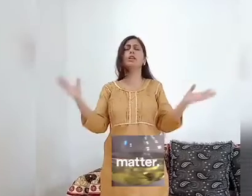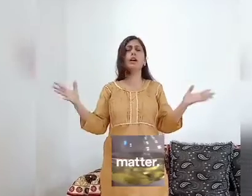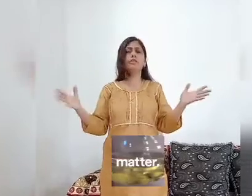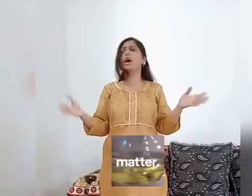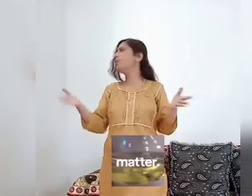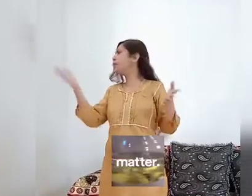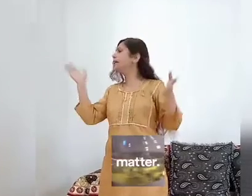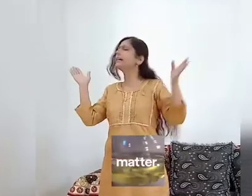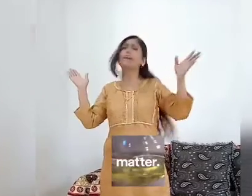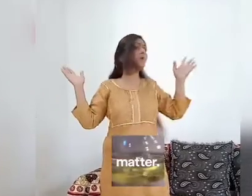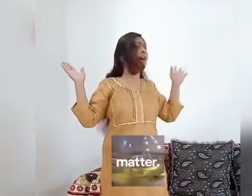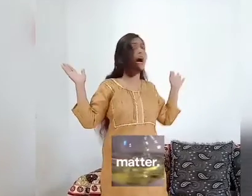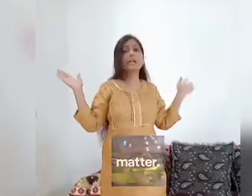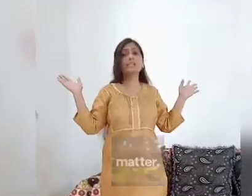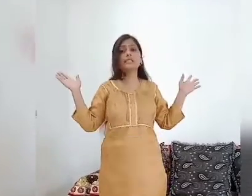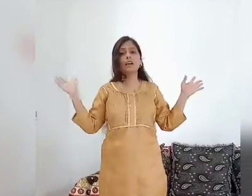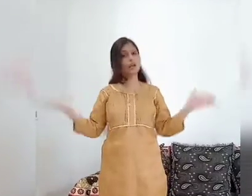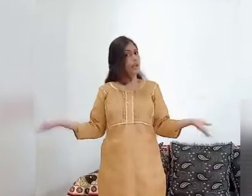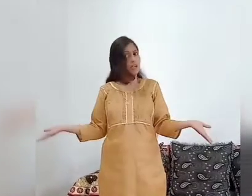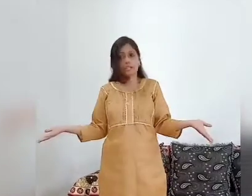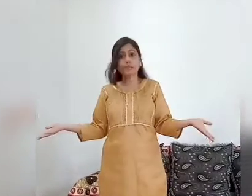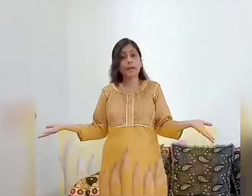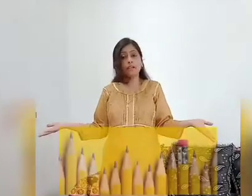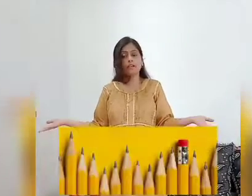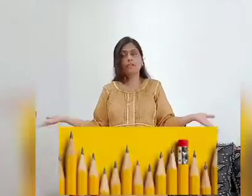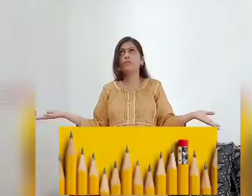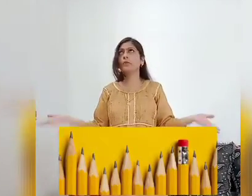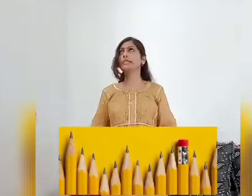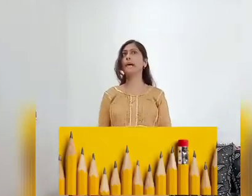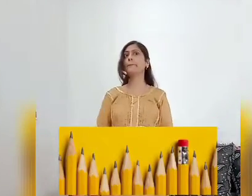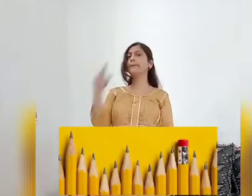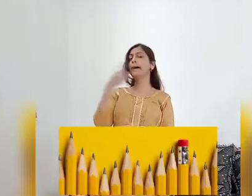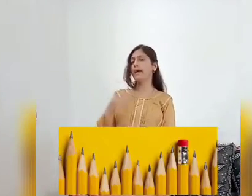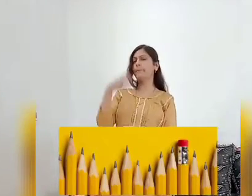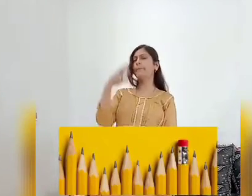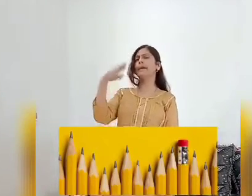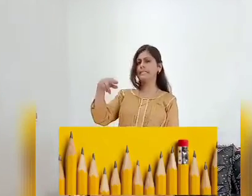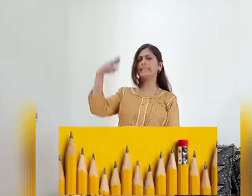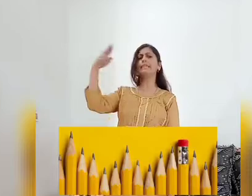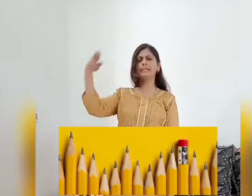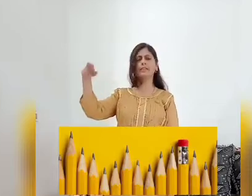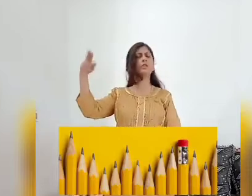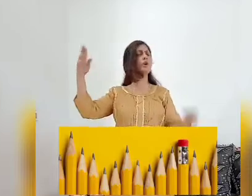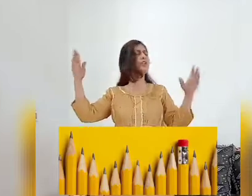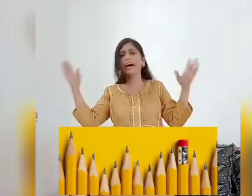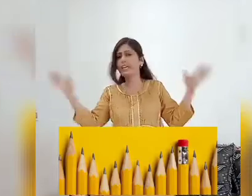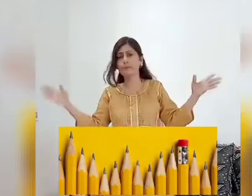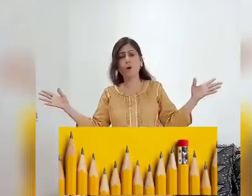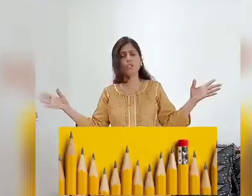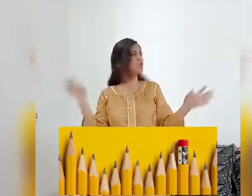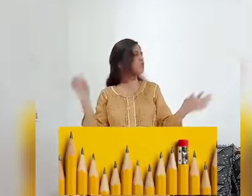we are looking around us is matter. For example, pen, pencil, eraser, your drawing box,